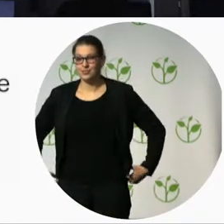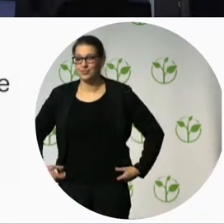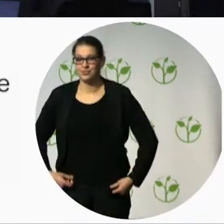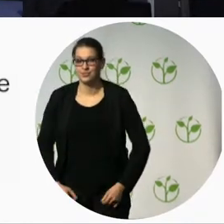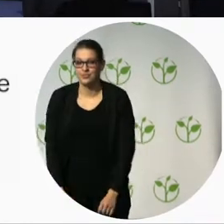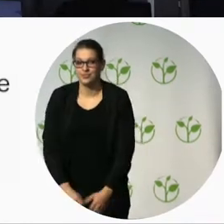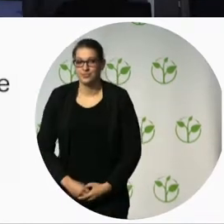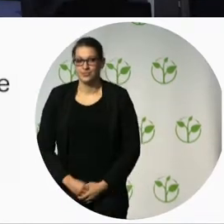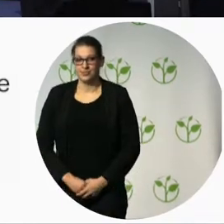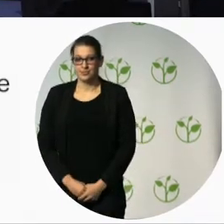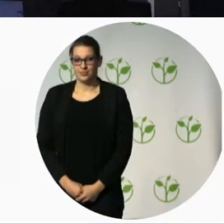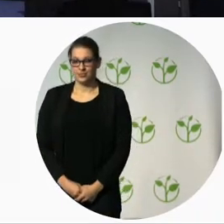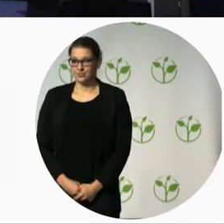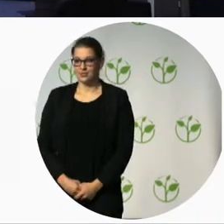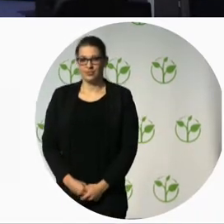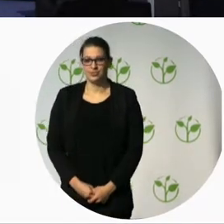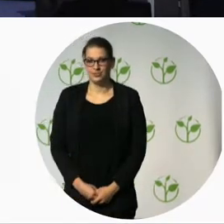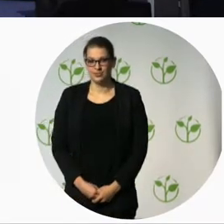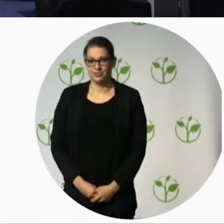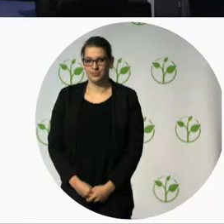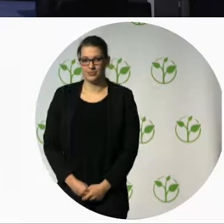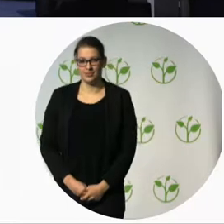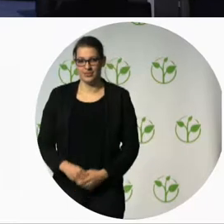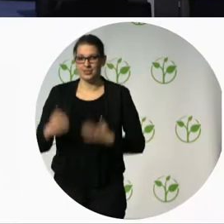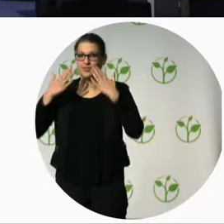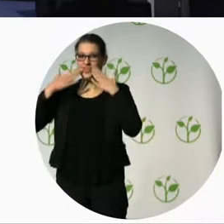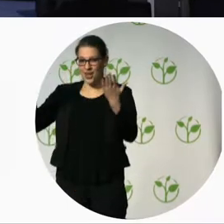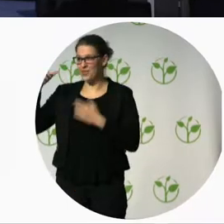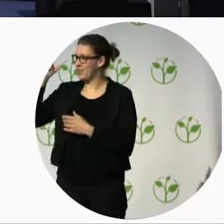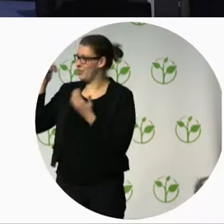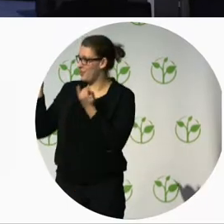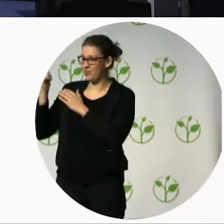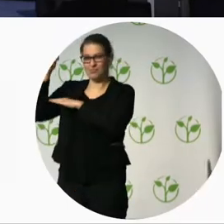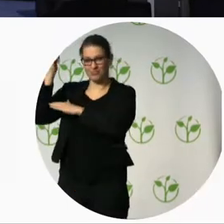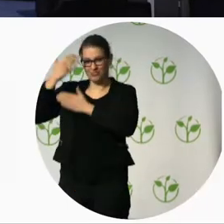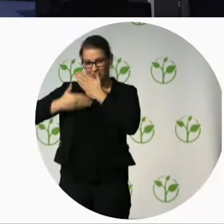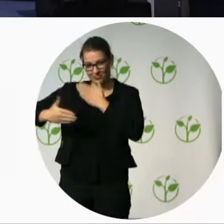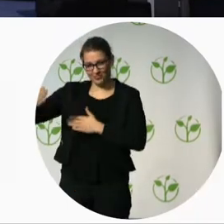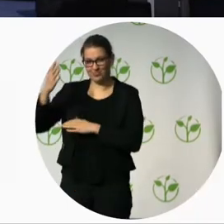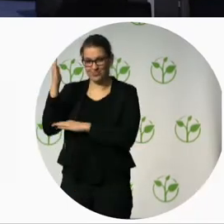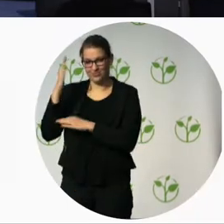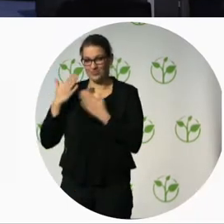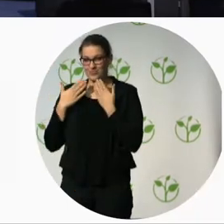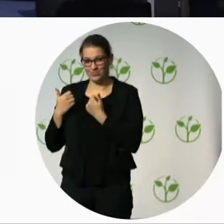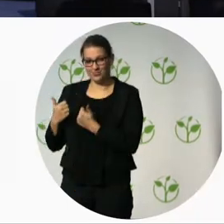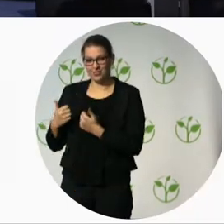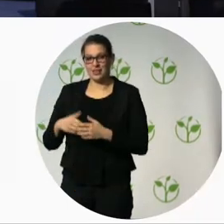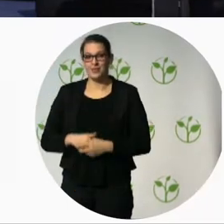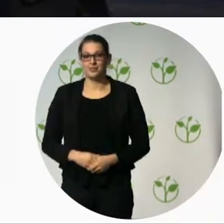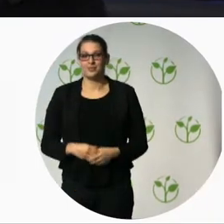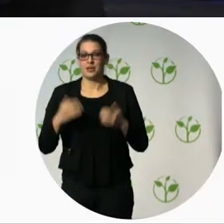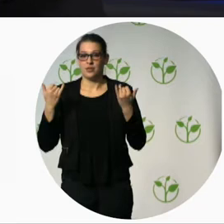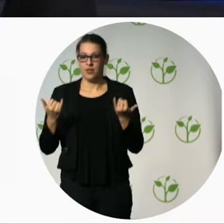exist. Also, for those of you, your session, there's going to be a session in M2 on G3 ICT